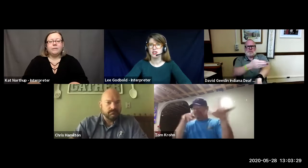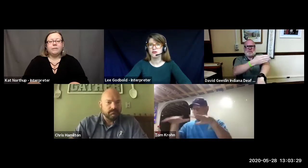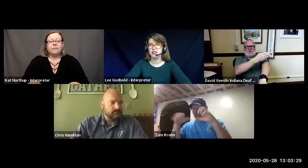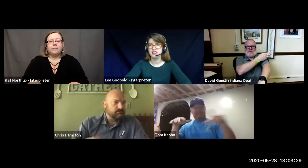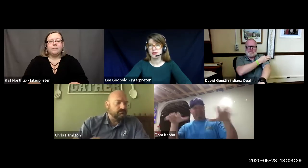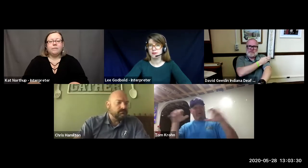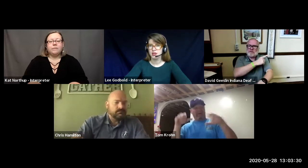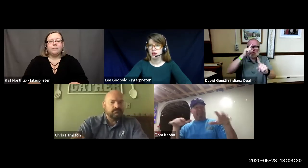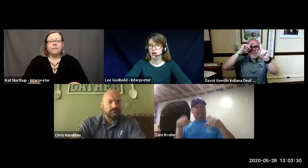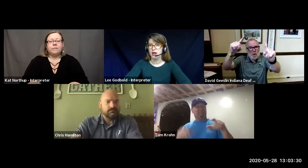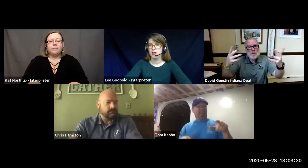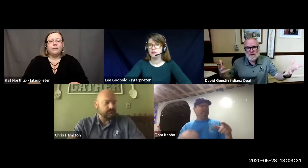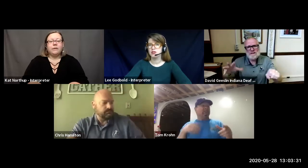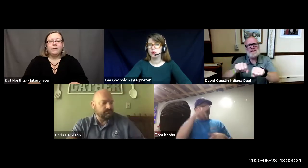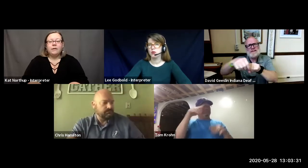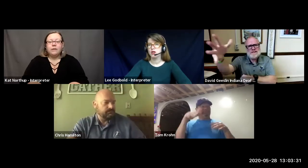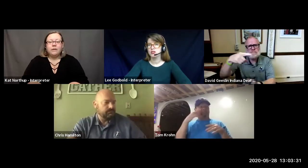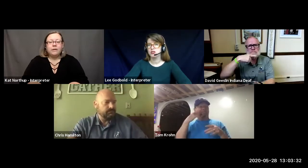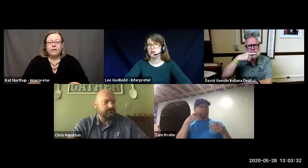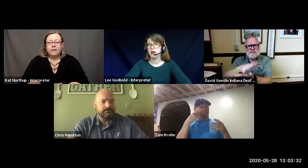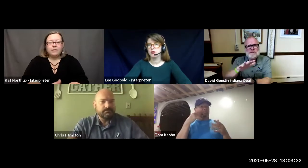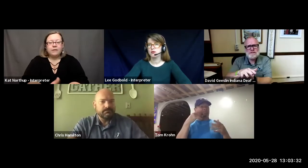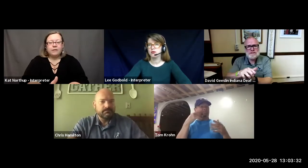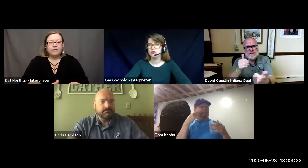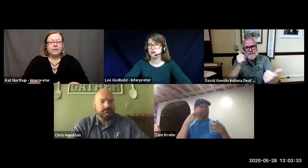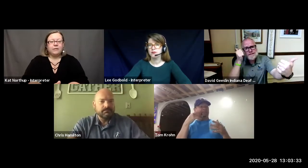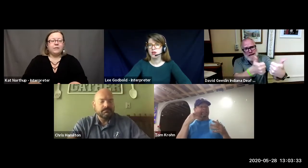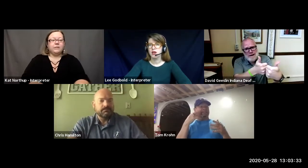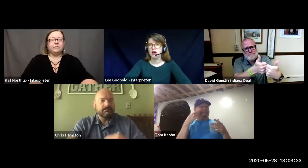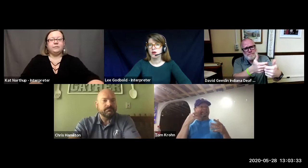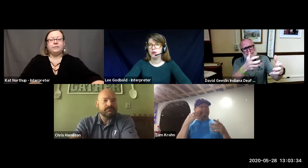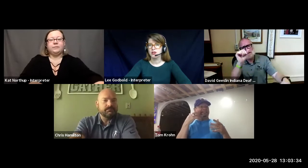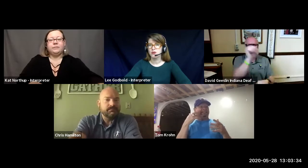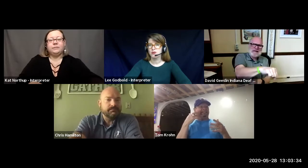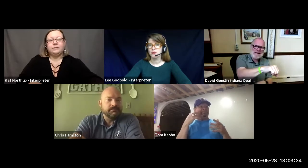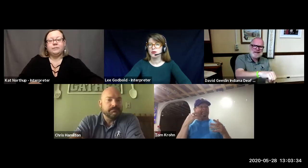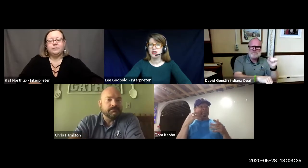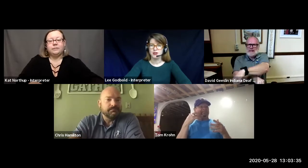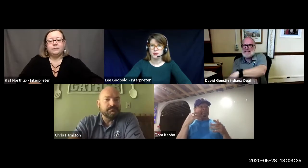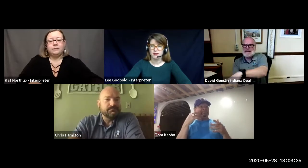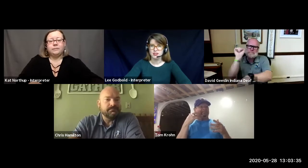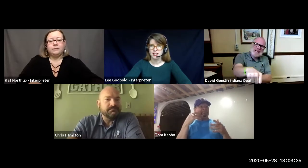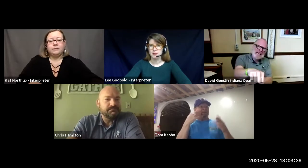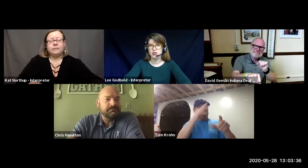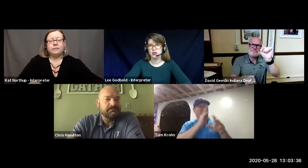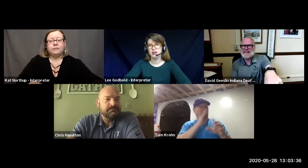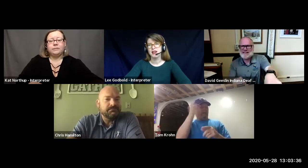saying you're freezing. So we want to help you improve. We know oftentimes you're